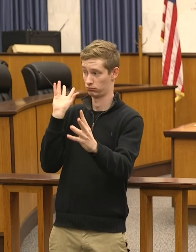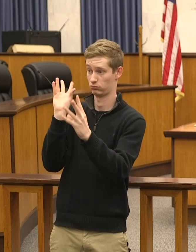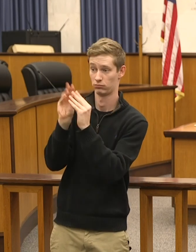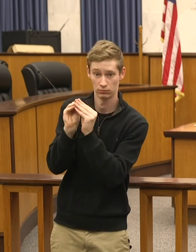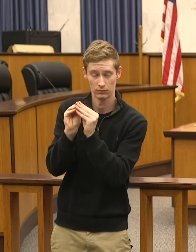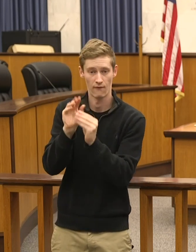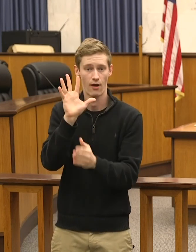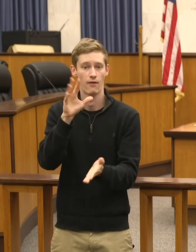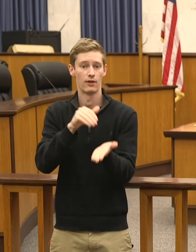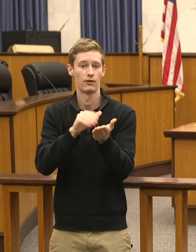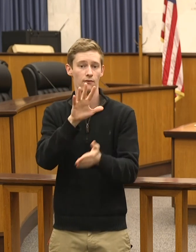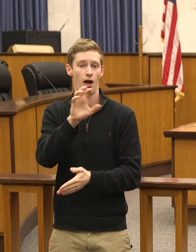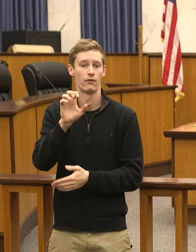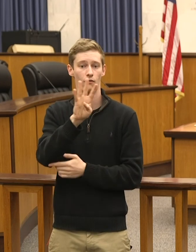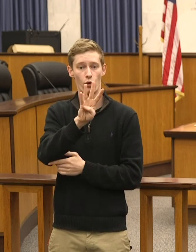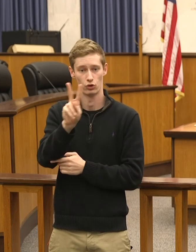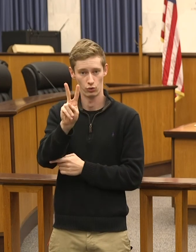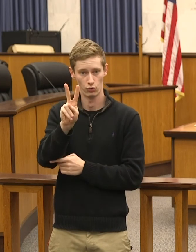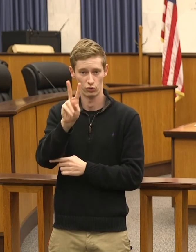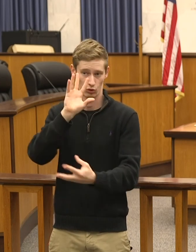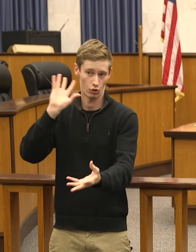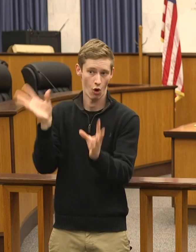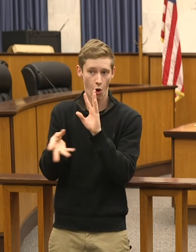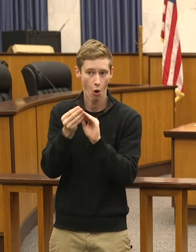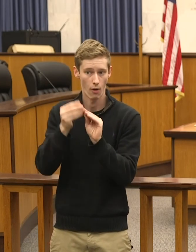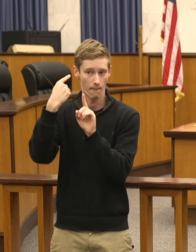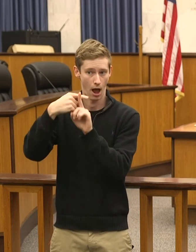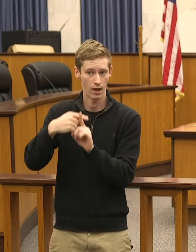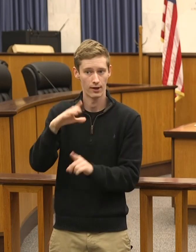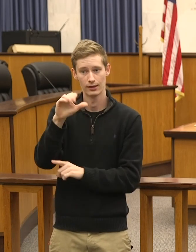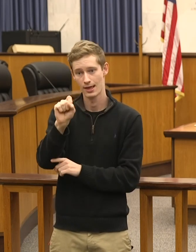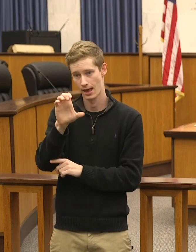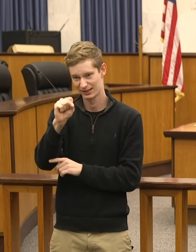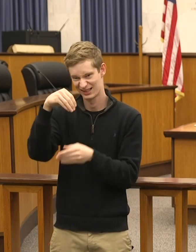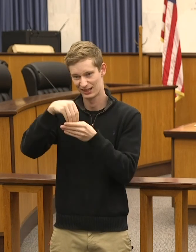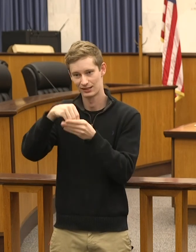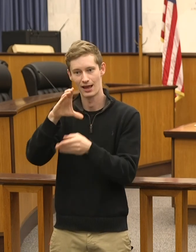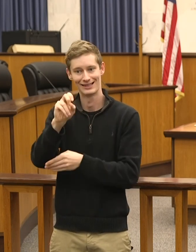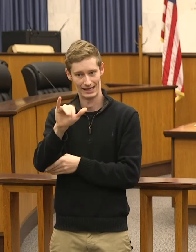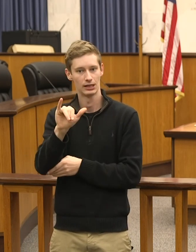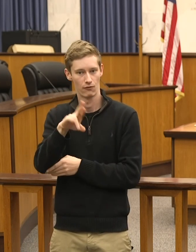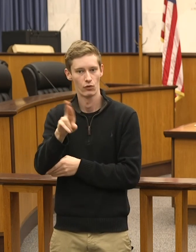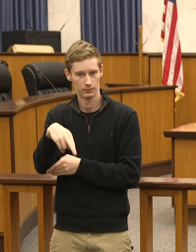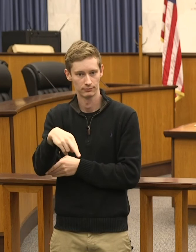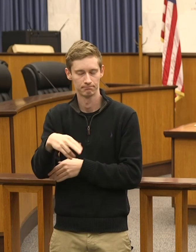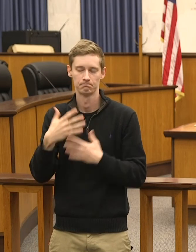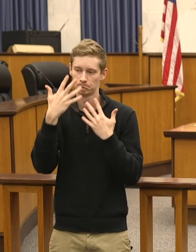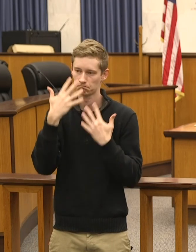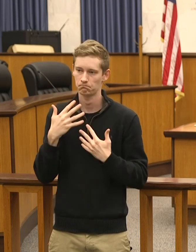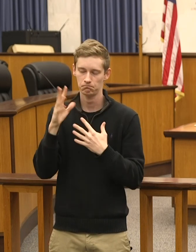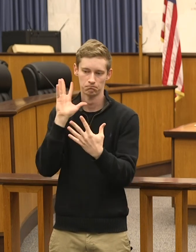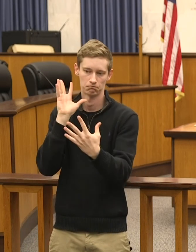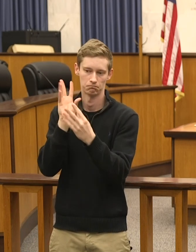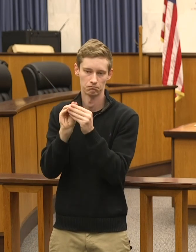had 5,542 total cases here in the city of Richmond. Unfortunately, we've